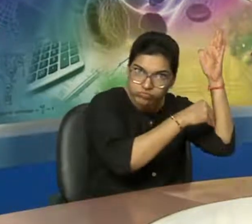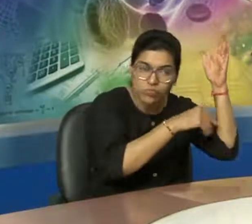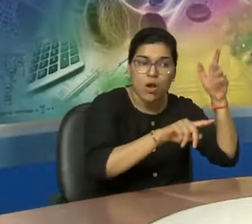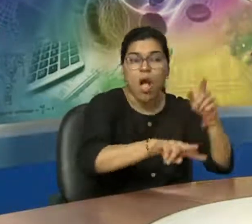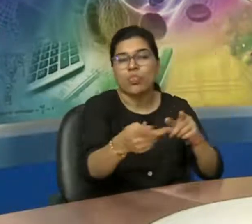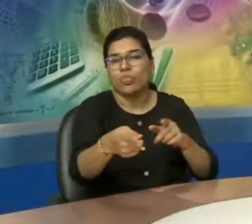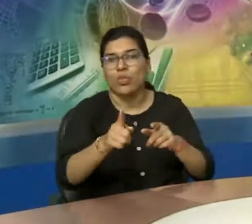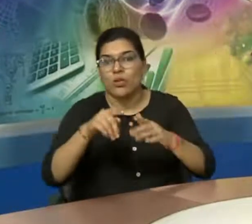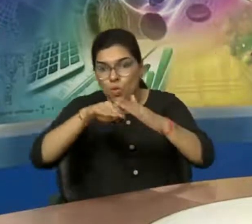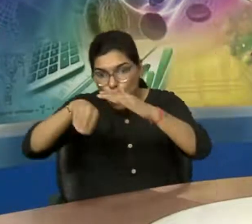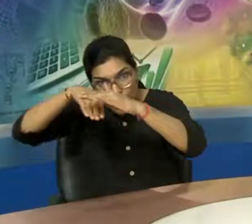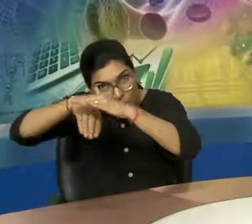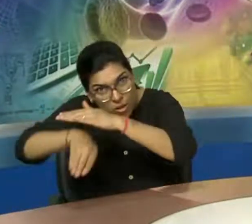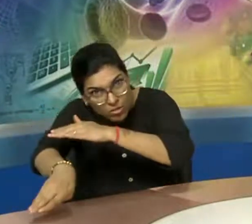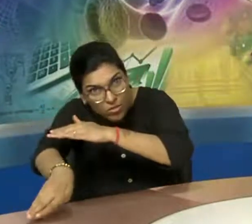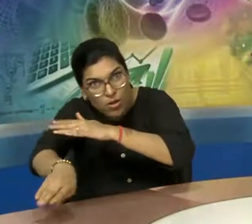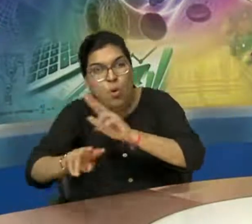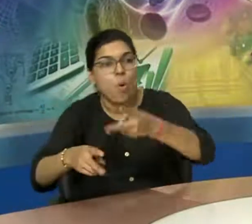is named as niche